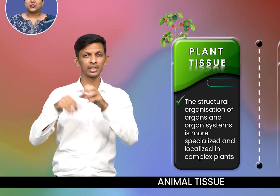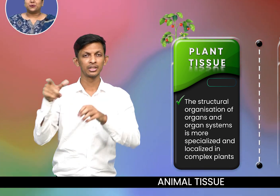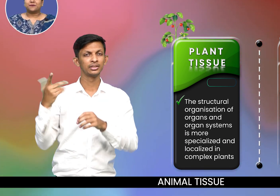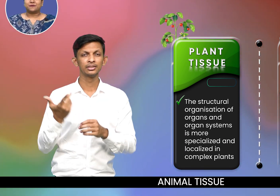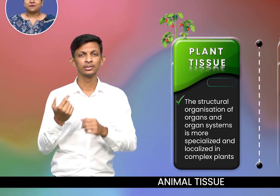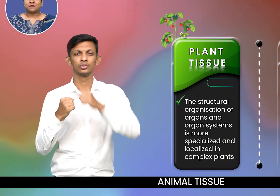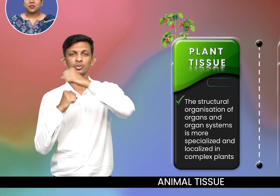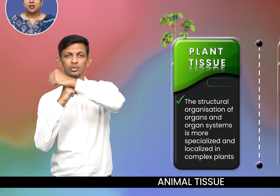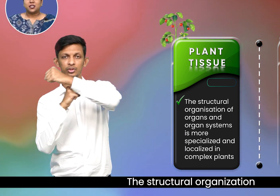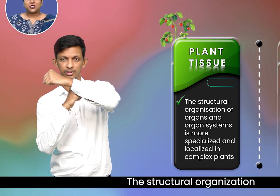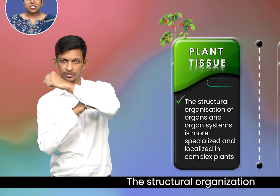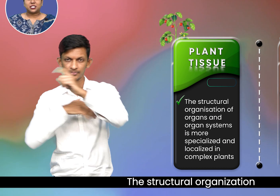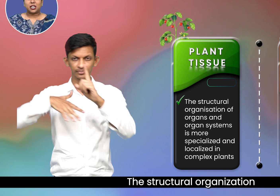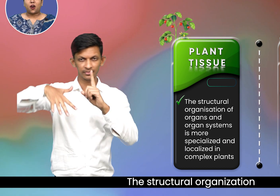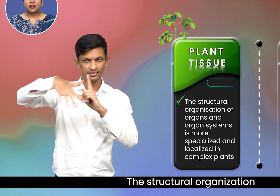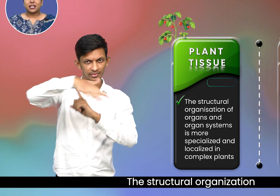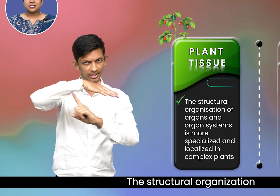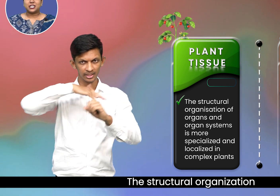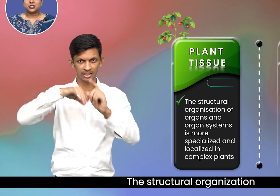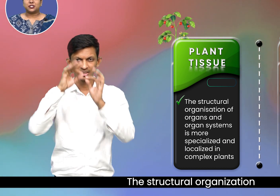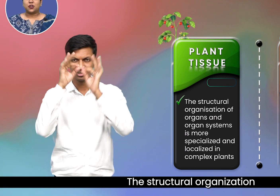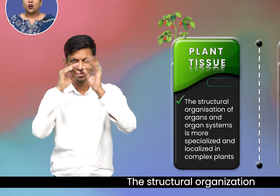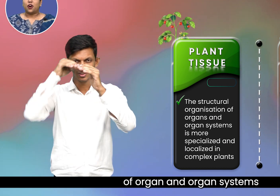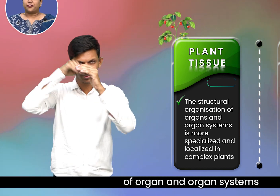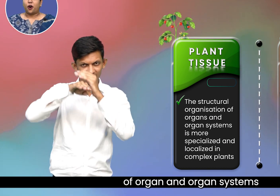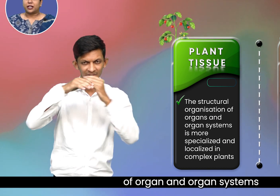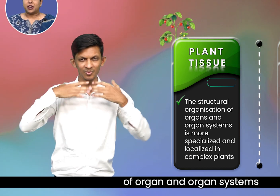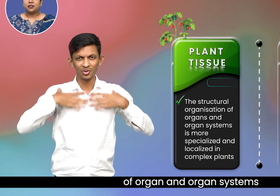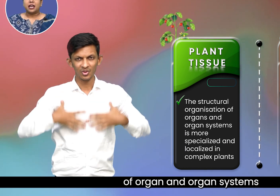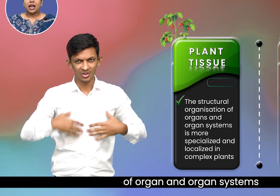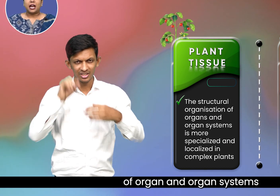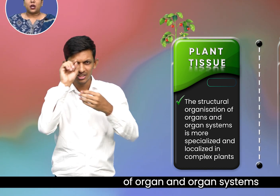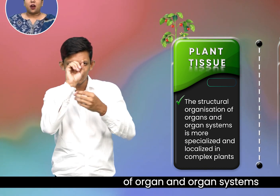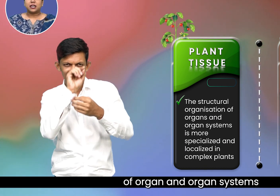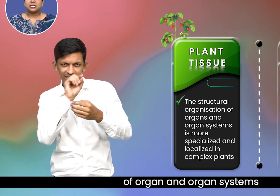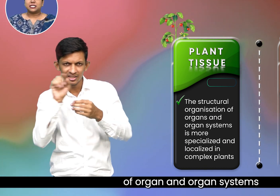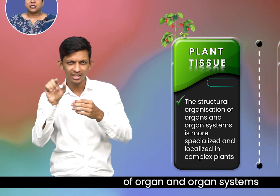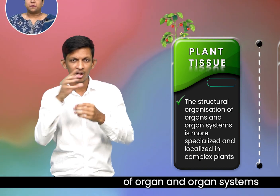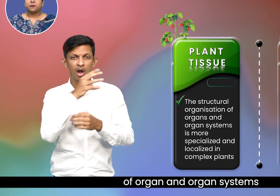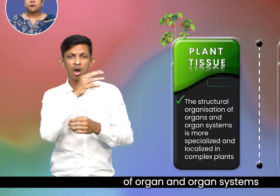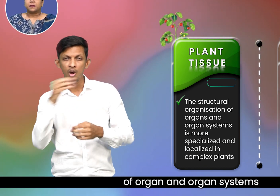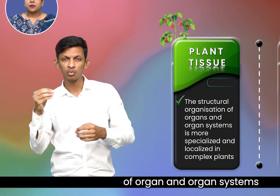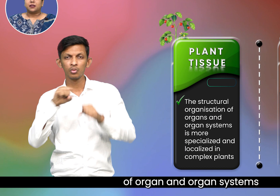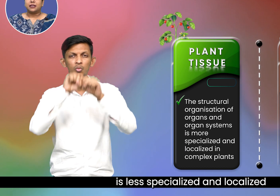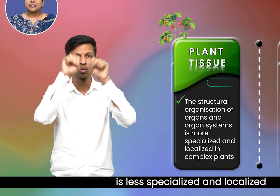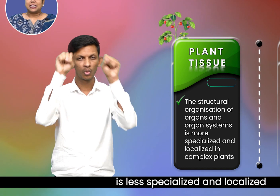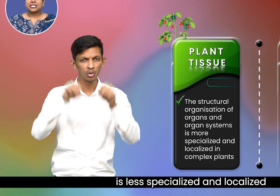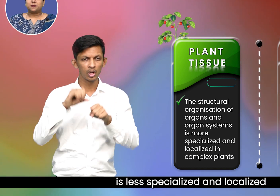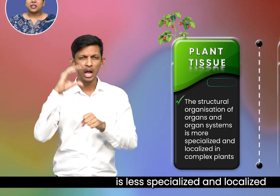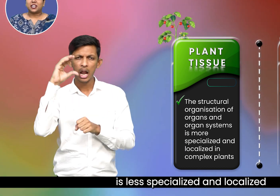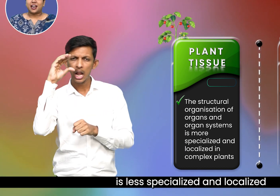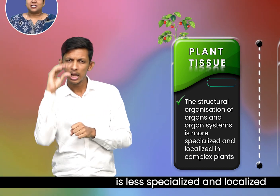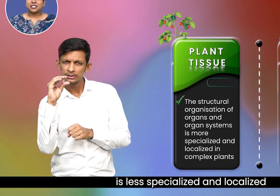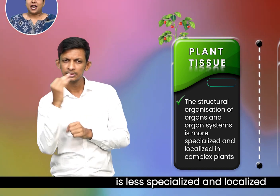Animal tissue. Structural organization of organ and organ system is